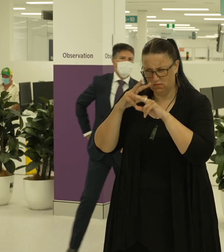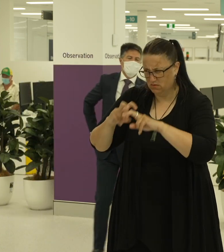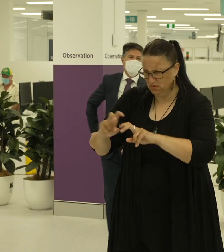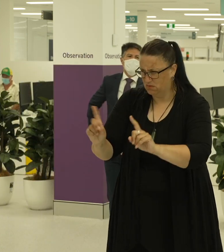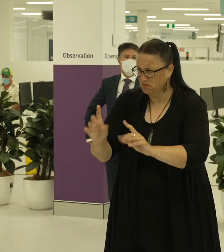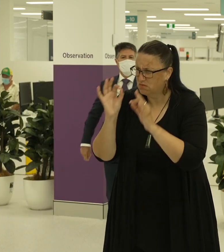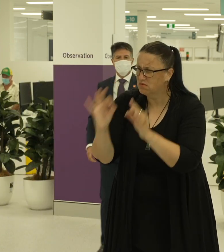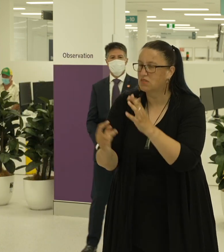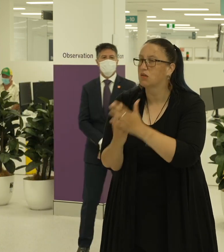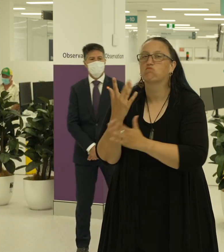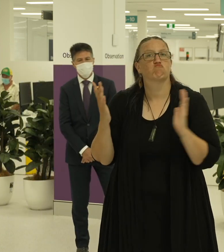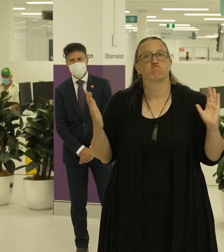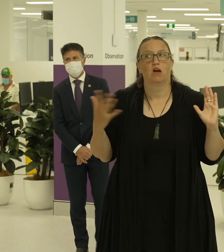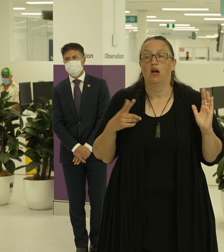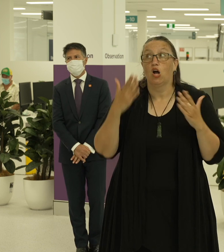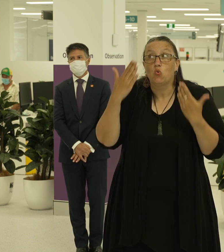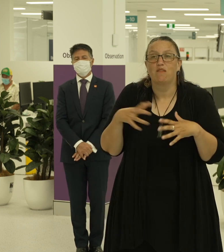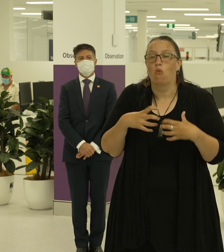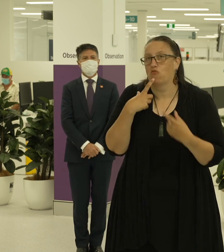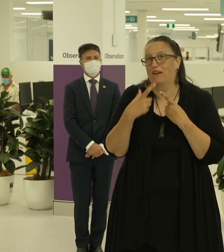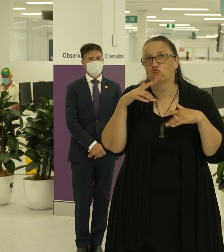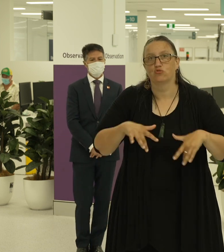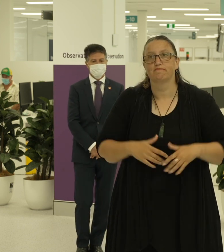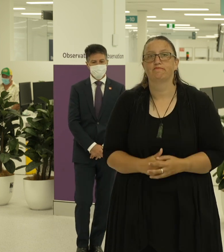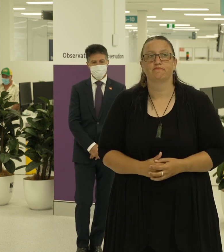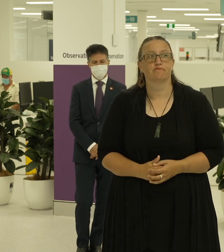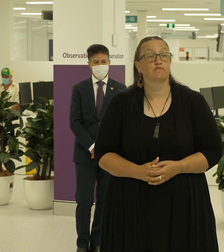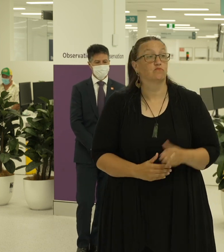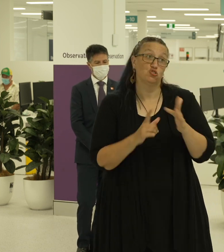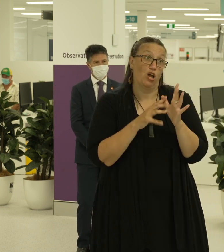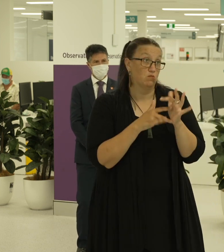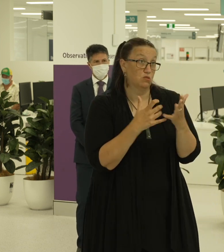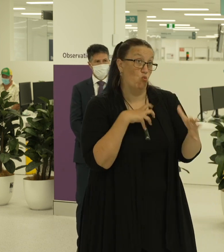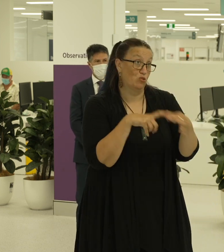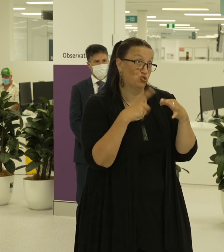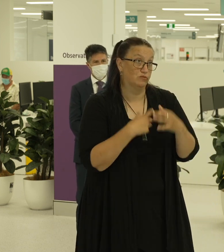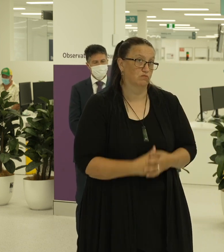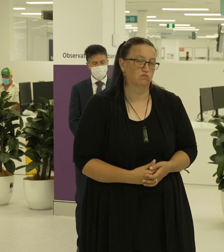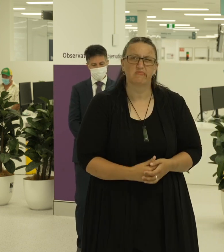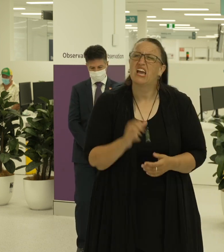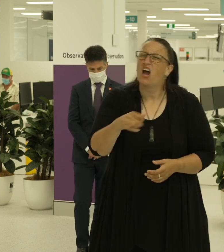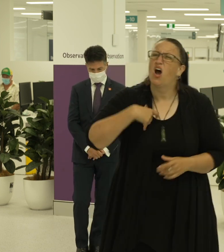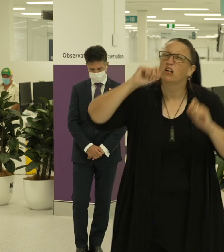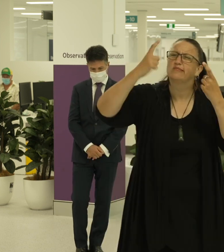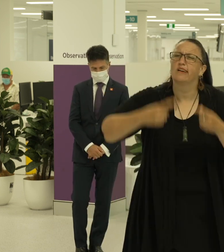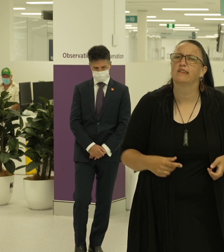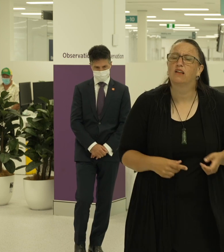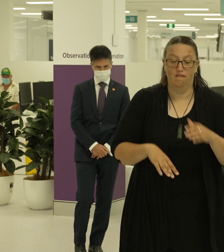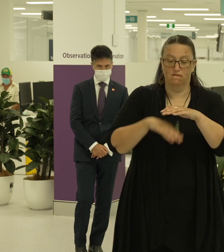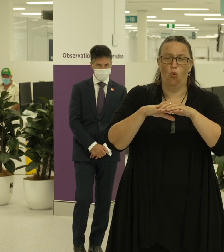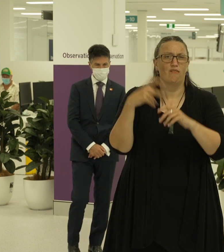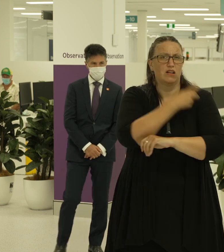what has occurred, but I can't give any more information at this point. Yeah. James, more questions? Yeah, I don't quite understand. If fully vaccinated means